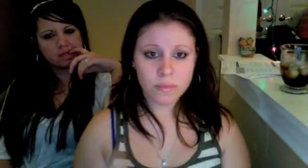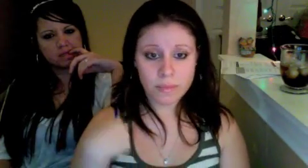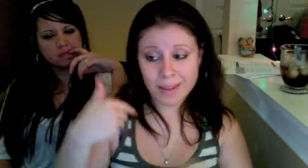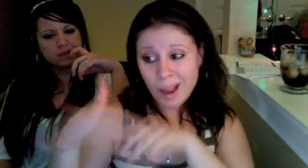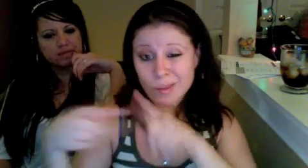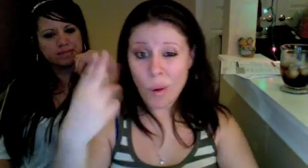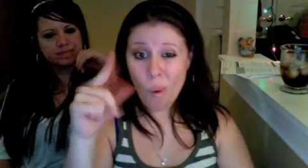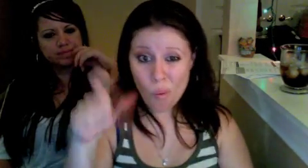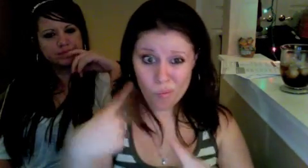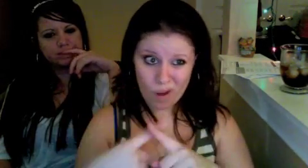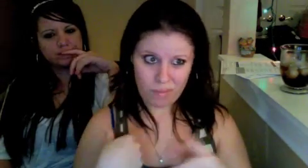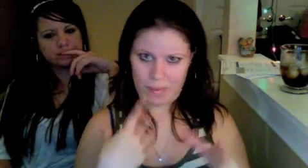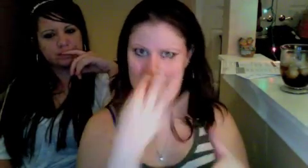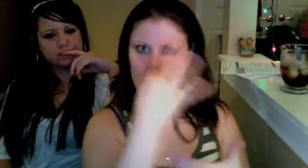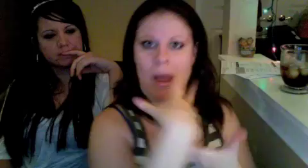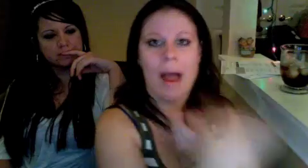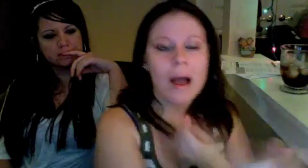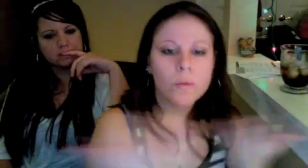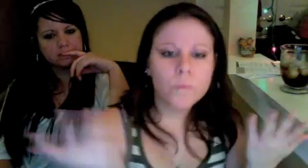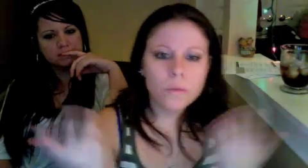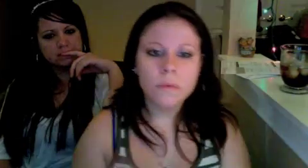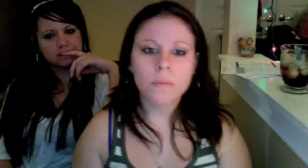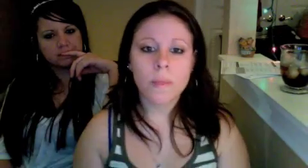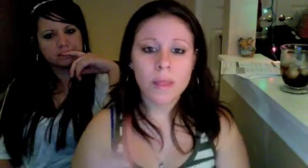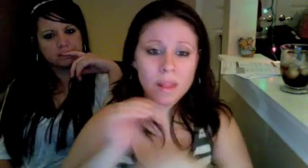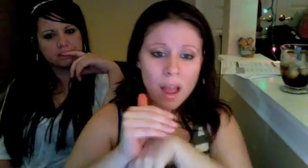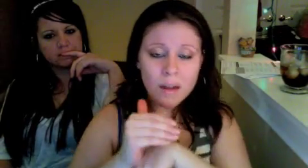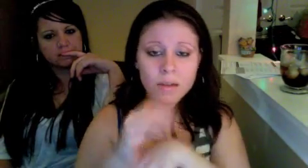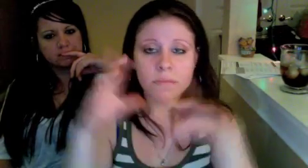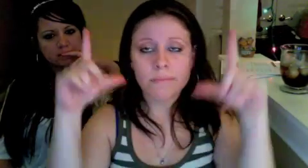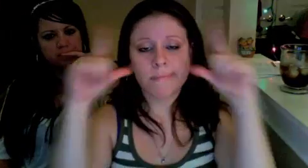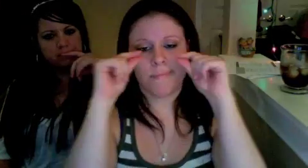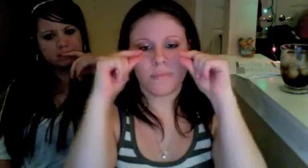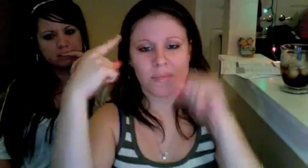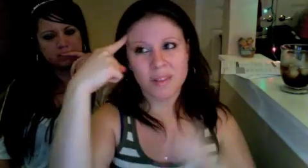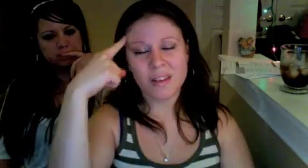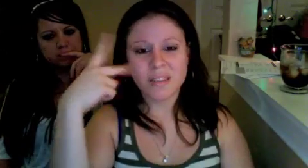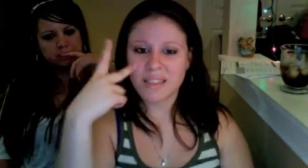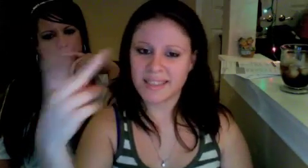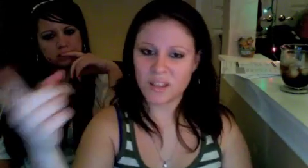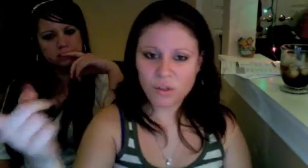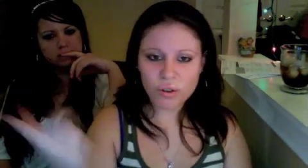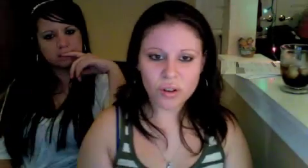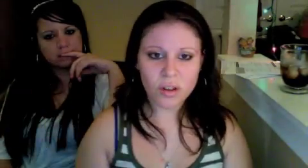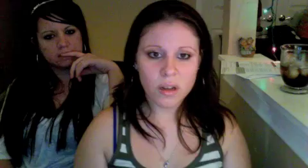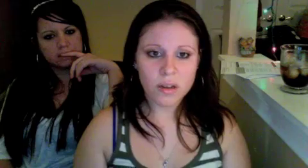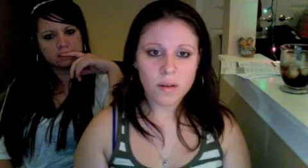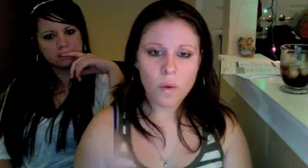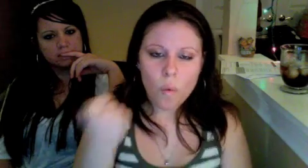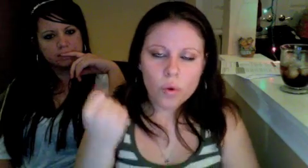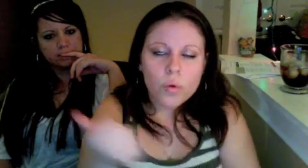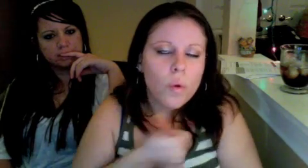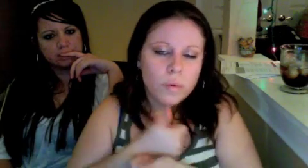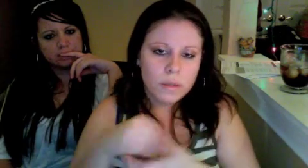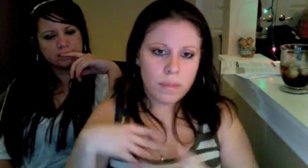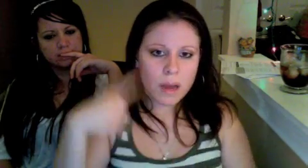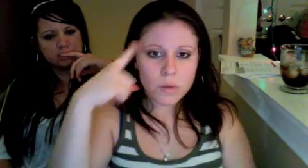sent to the hole when my exit was near. At night in my cell, I'd close my eyes and I'd see her, hold her close in my dreams. But when I woke,